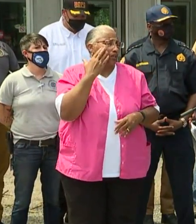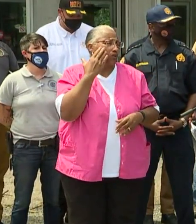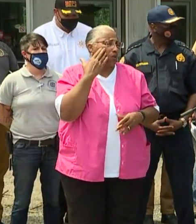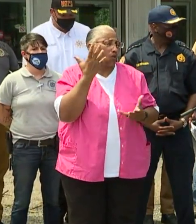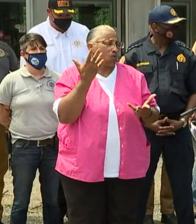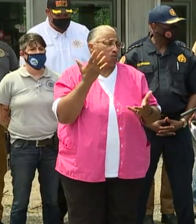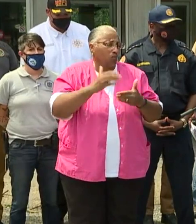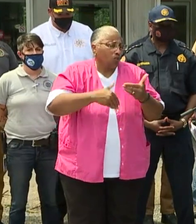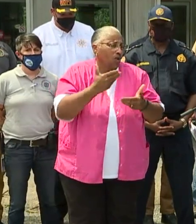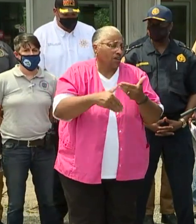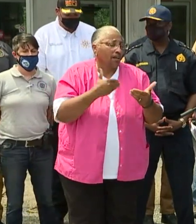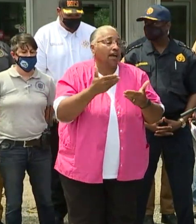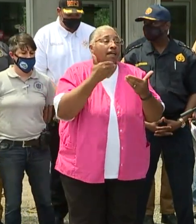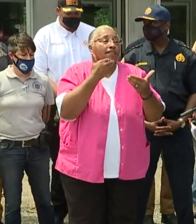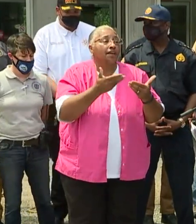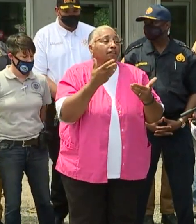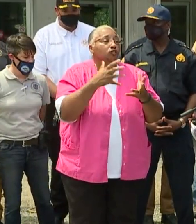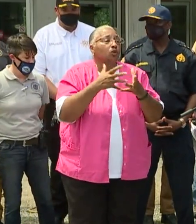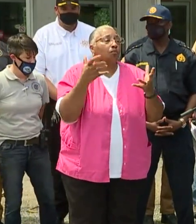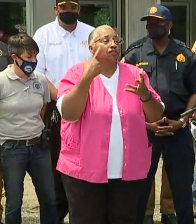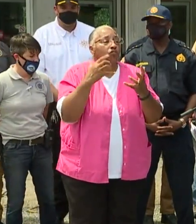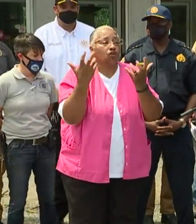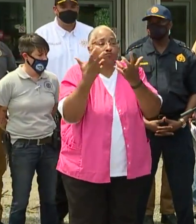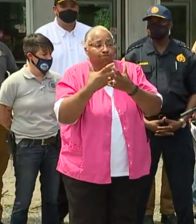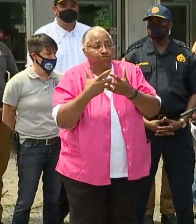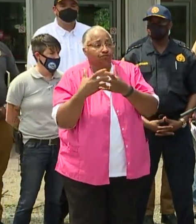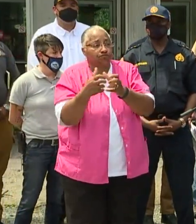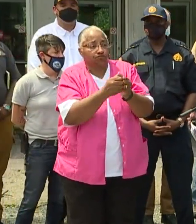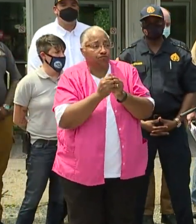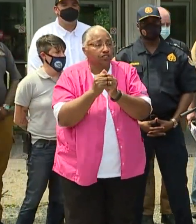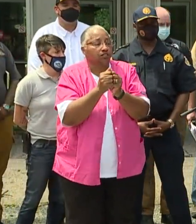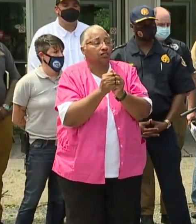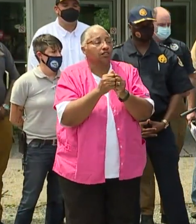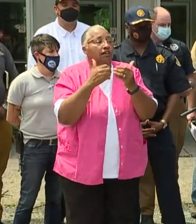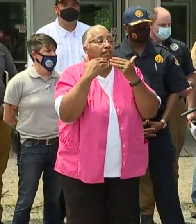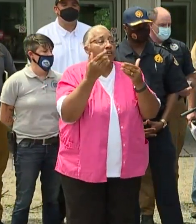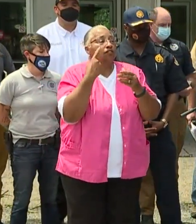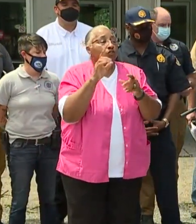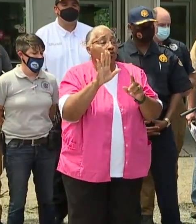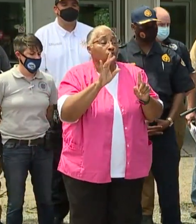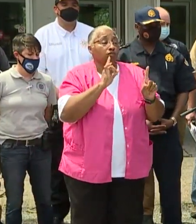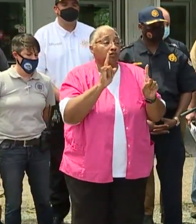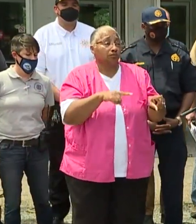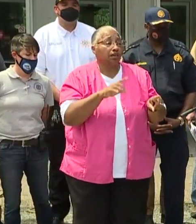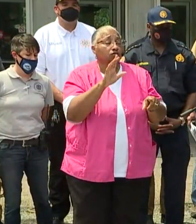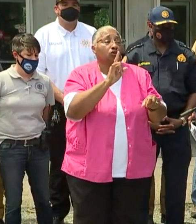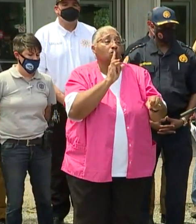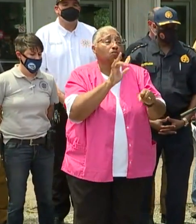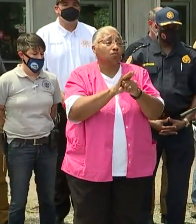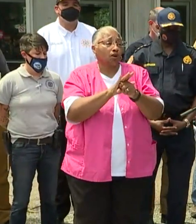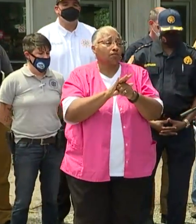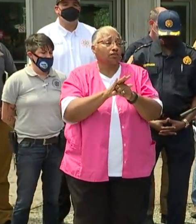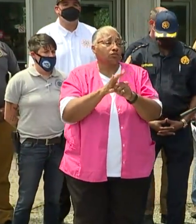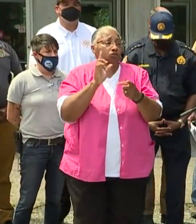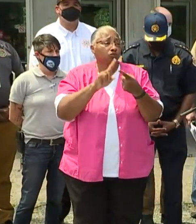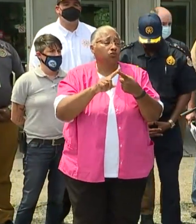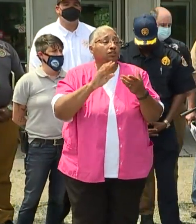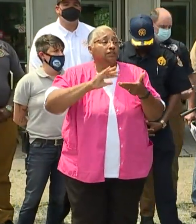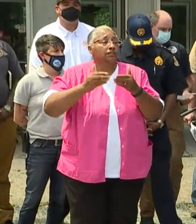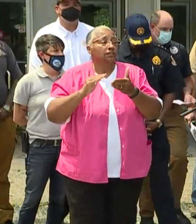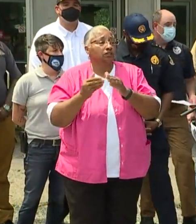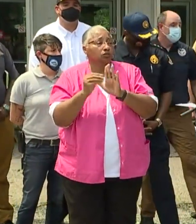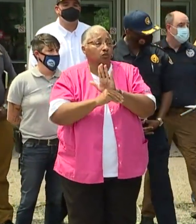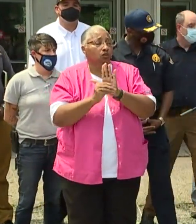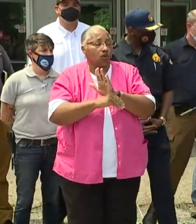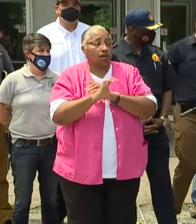much for your partnership. Thank you all so much for your response and your commitment and dedication. Colin